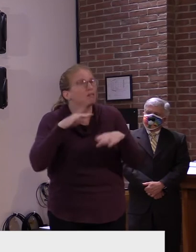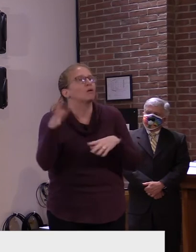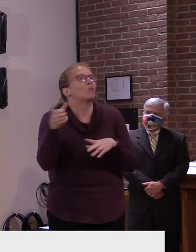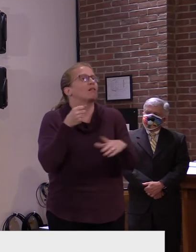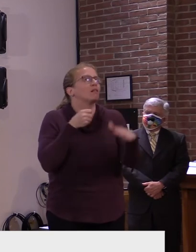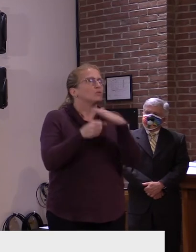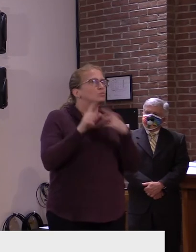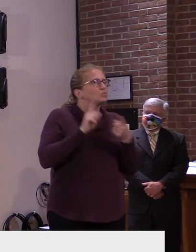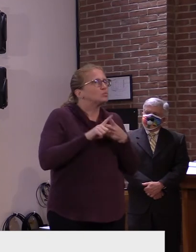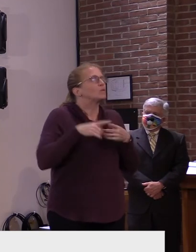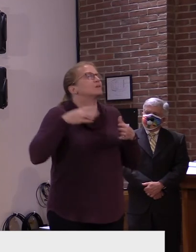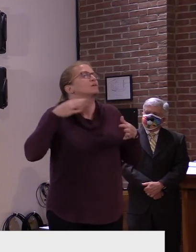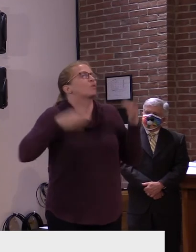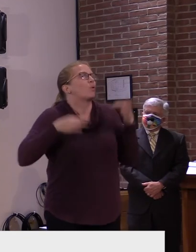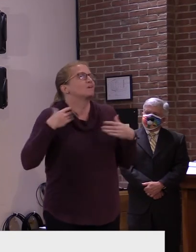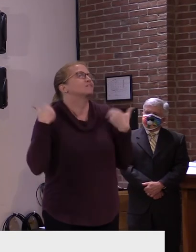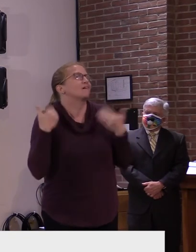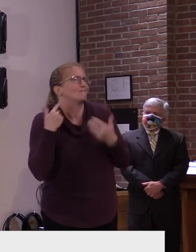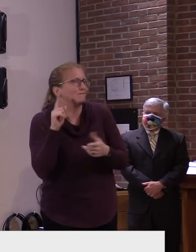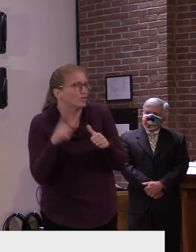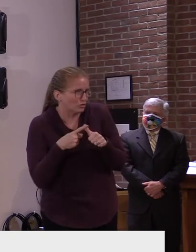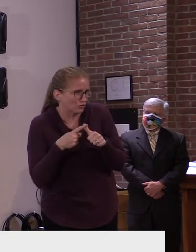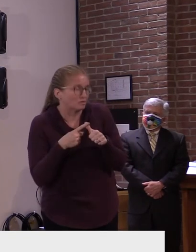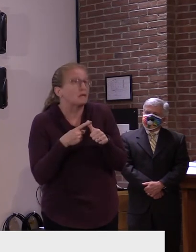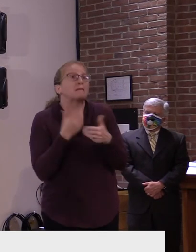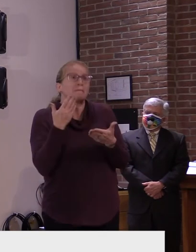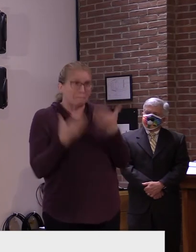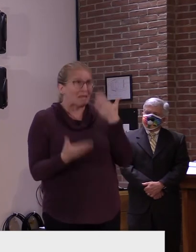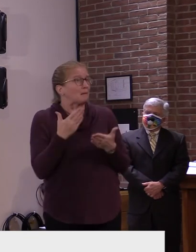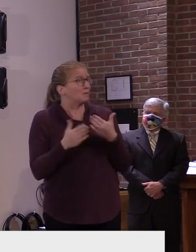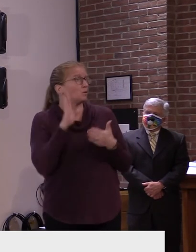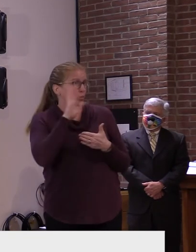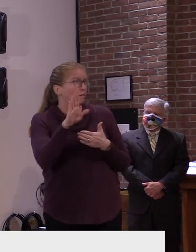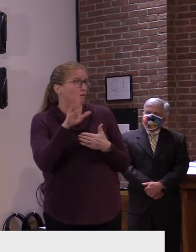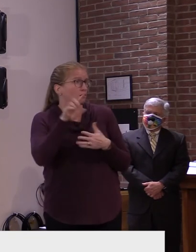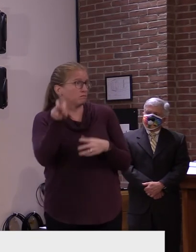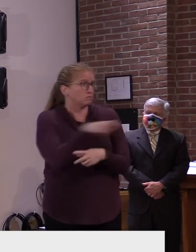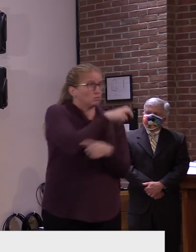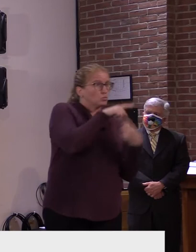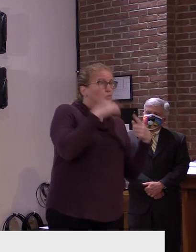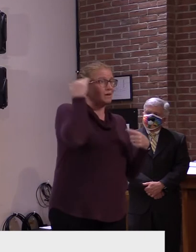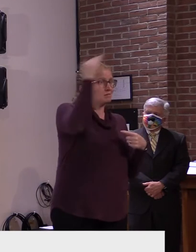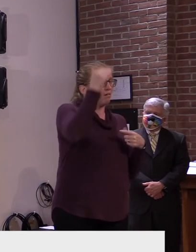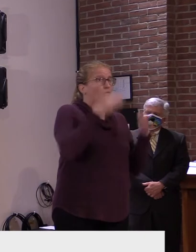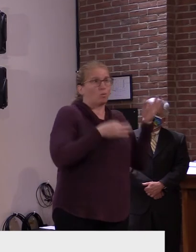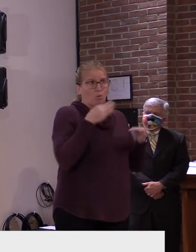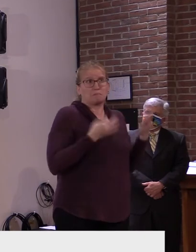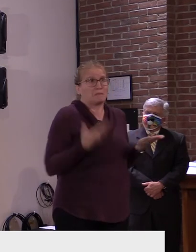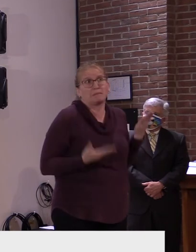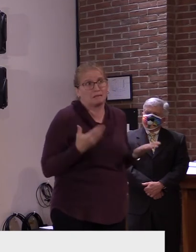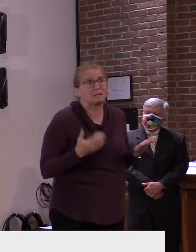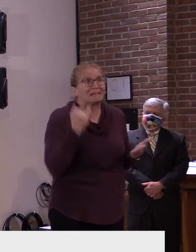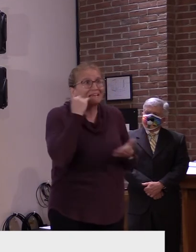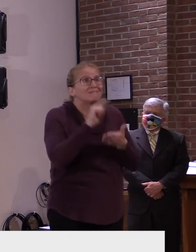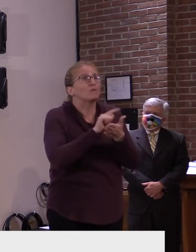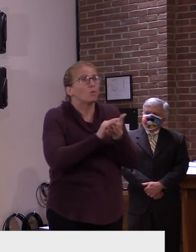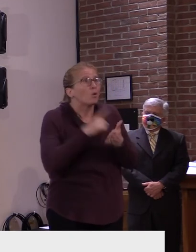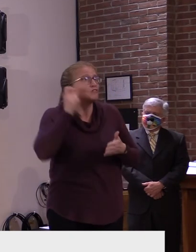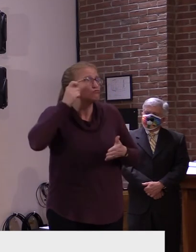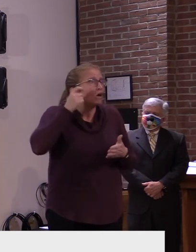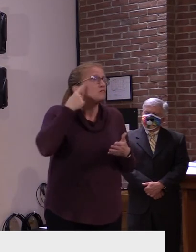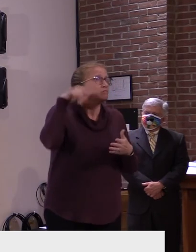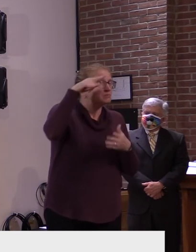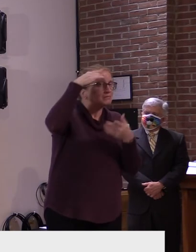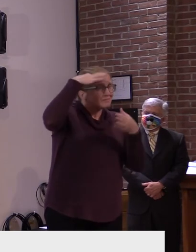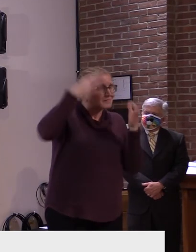youthful offenders with certain types of charges can still be charged as adults it's just a technical component that